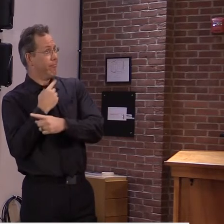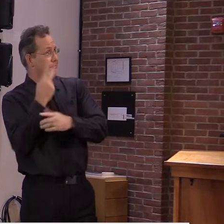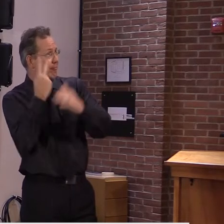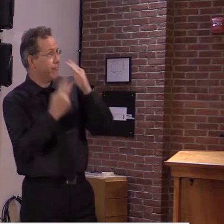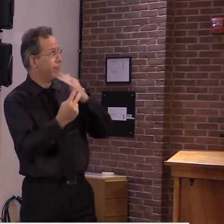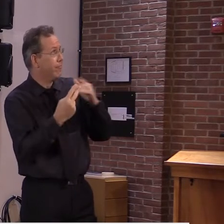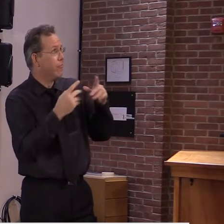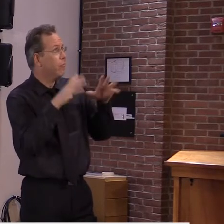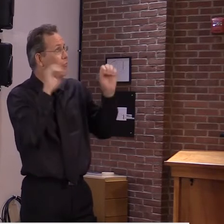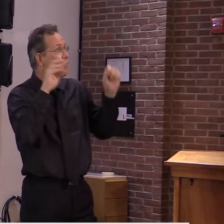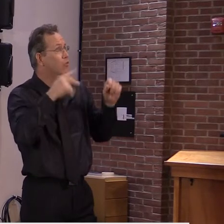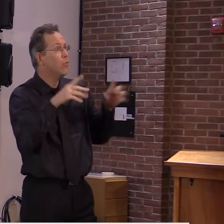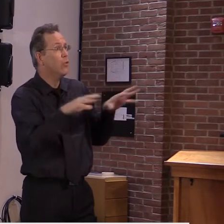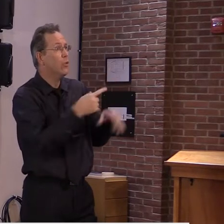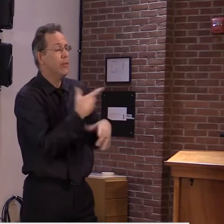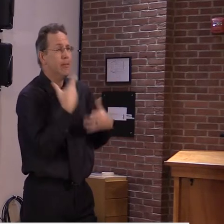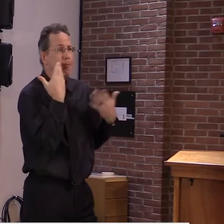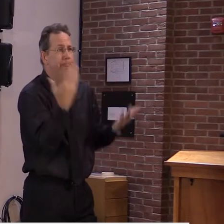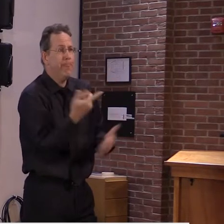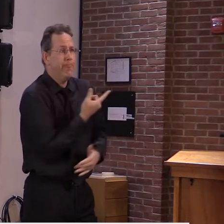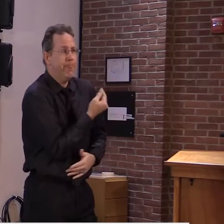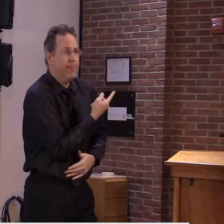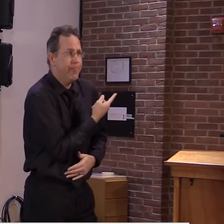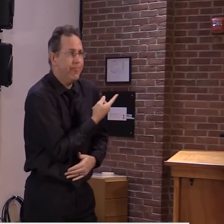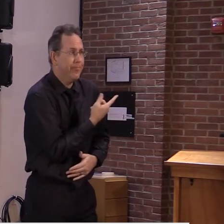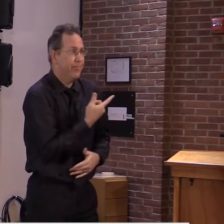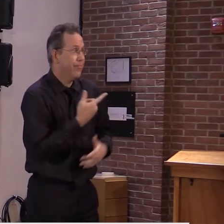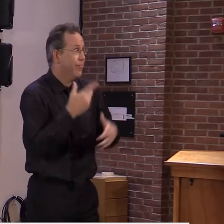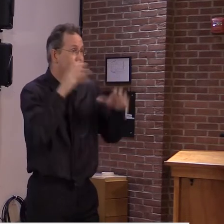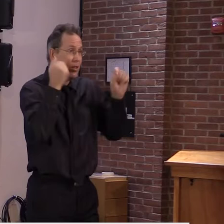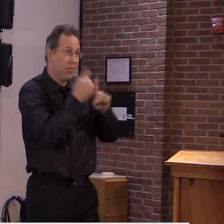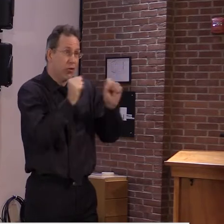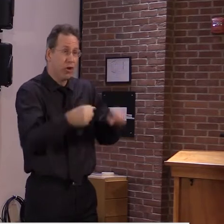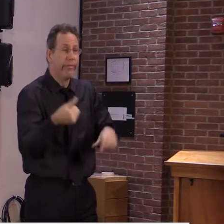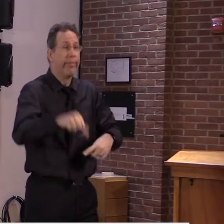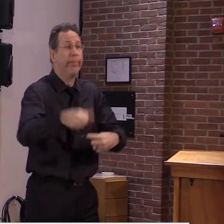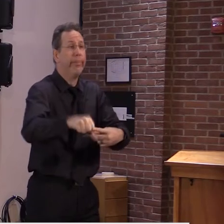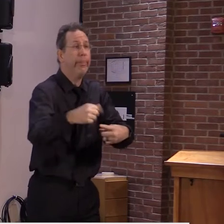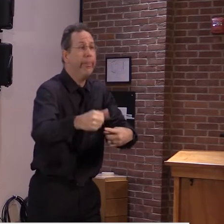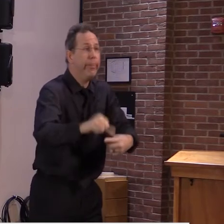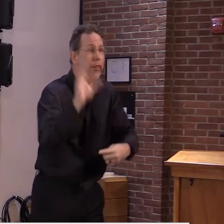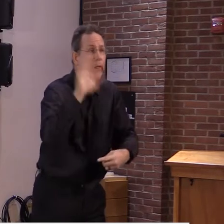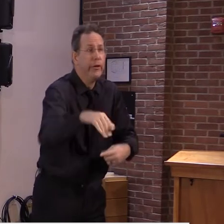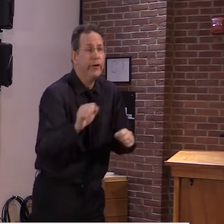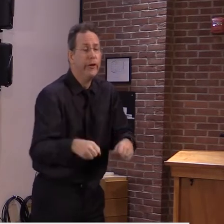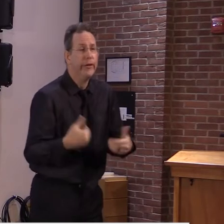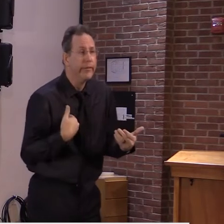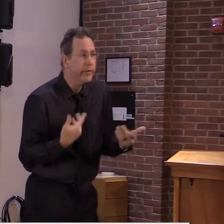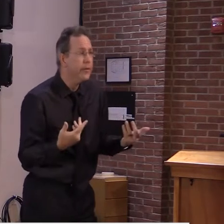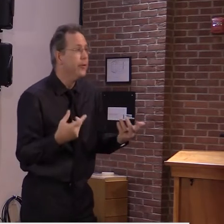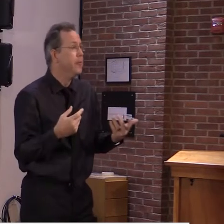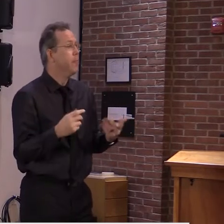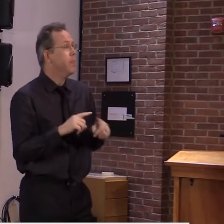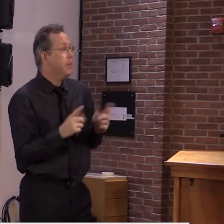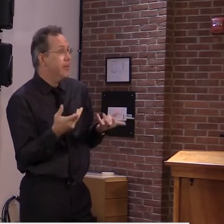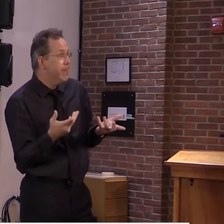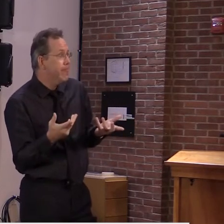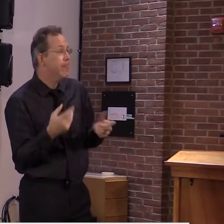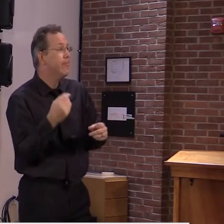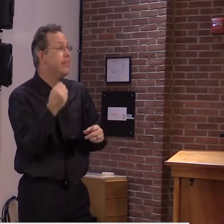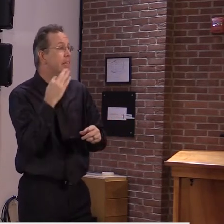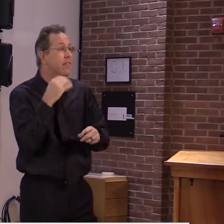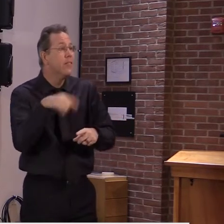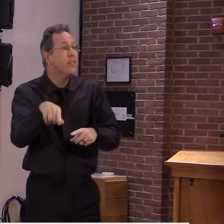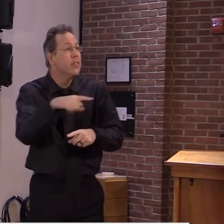it. But you know, when you negotiate a piece of legislation, it